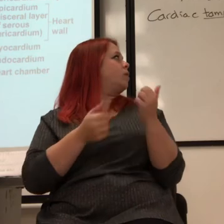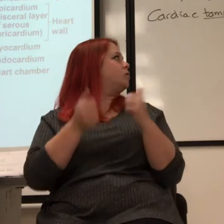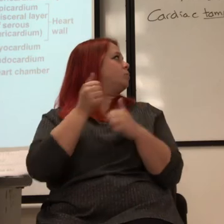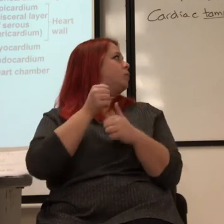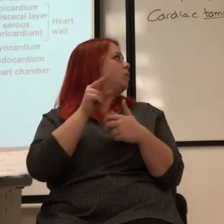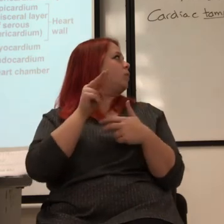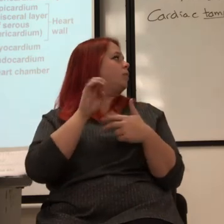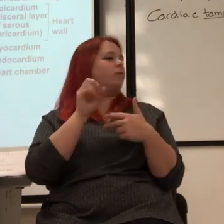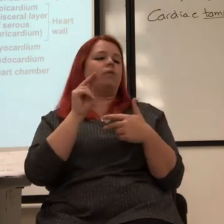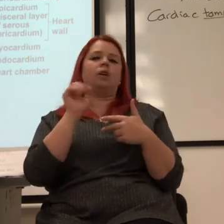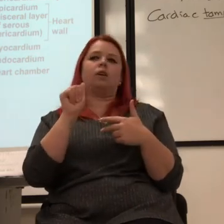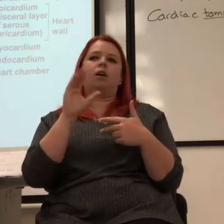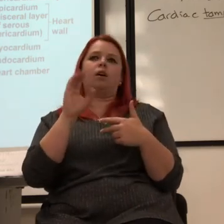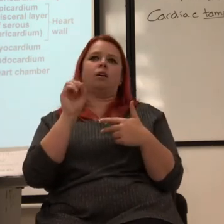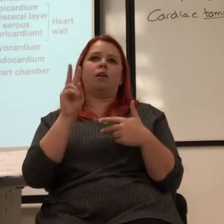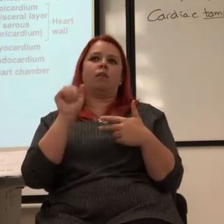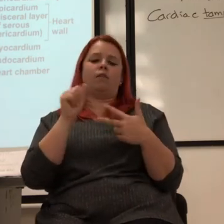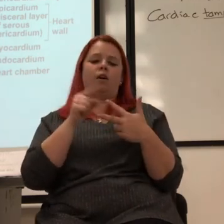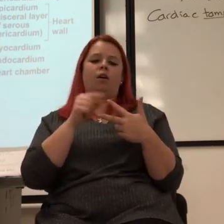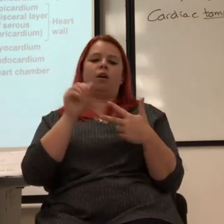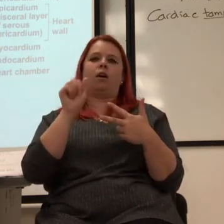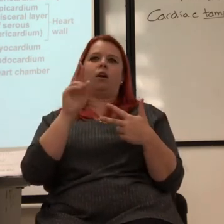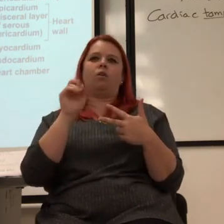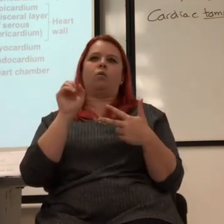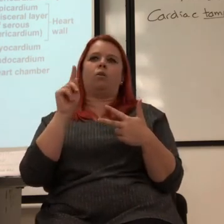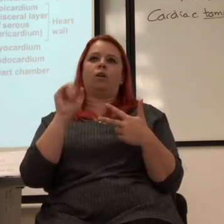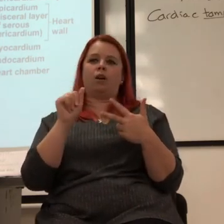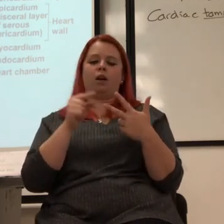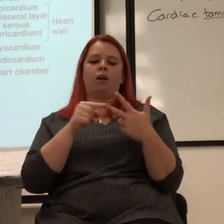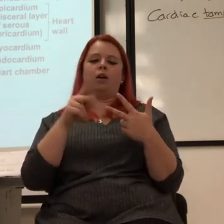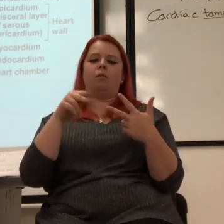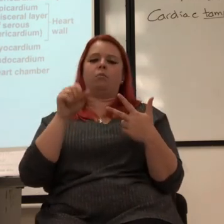aorta, and pulmonary trunk.